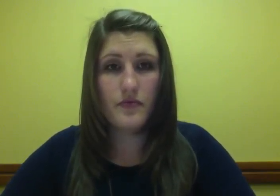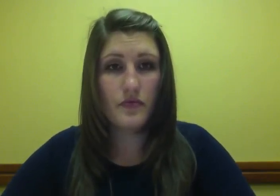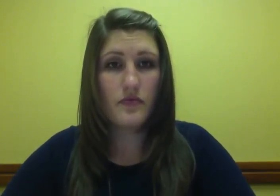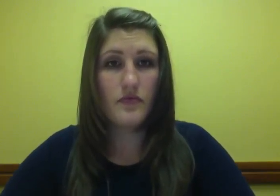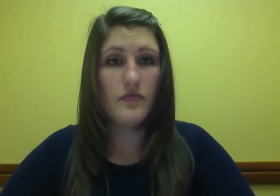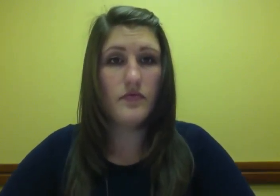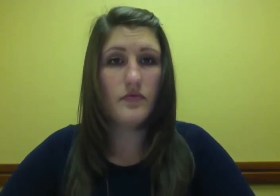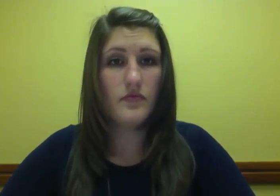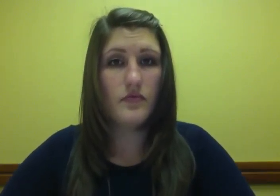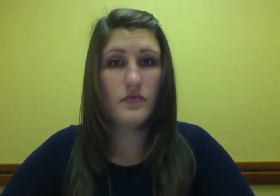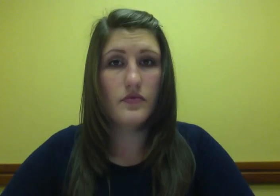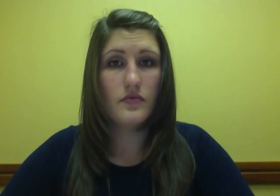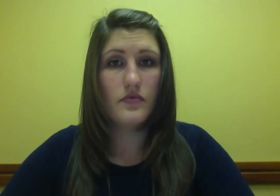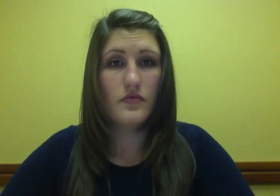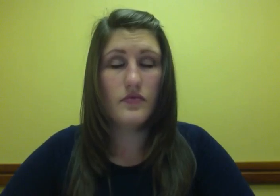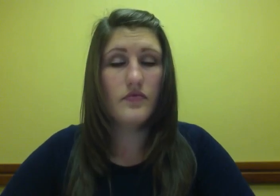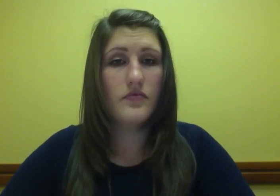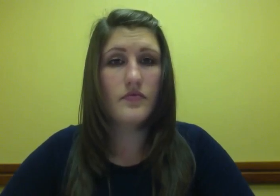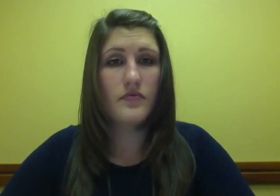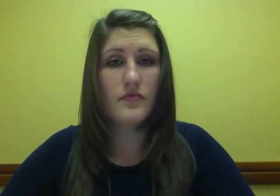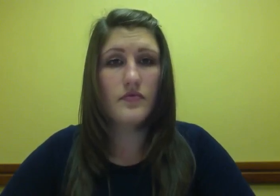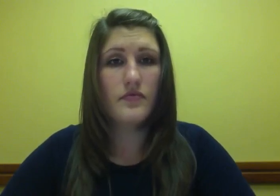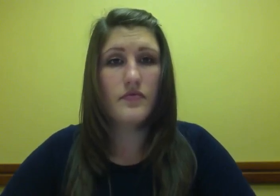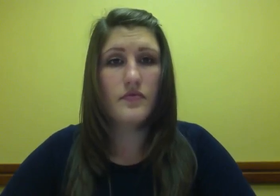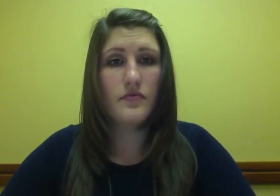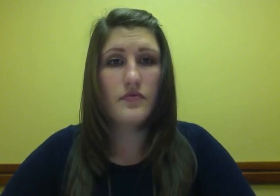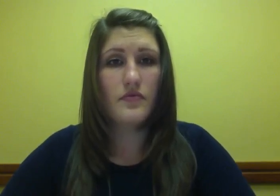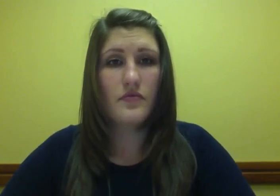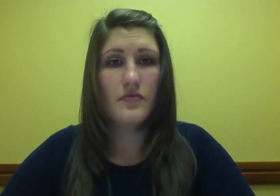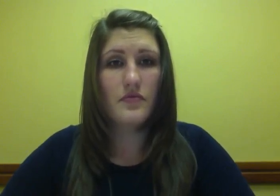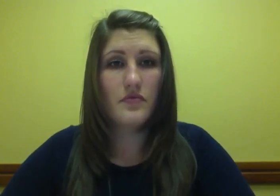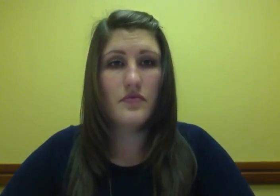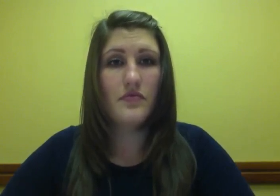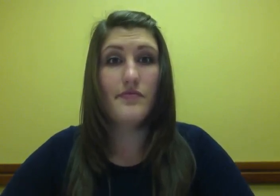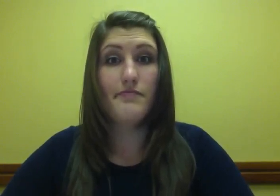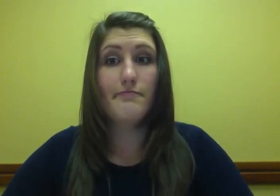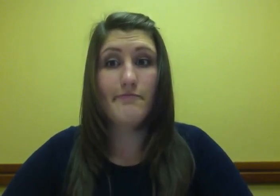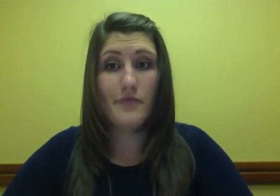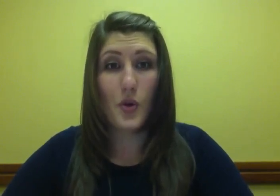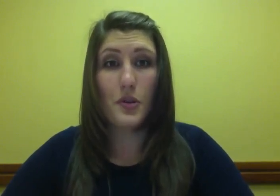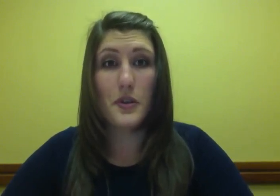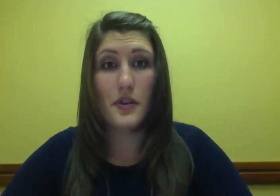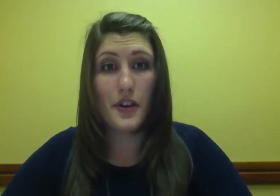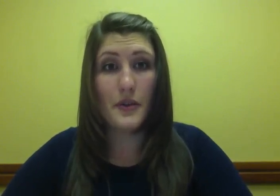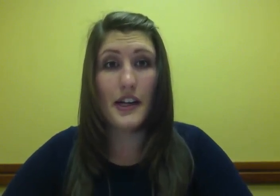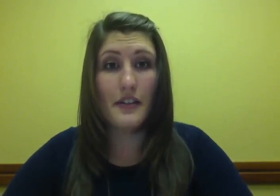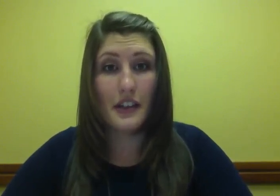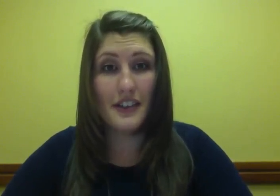Why do you like studying about Africa? totally miss her talking about Africa.